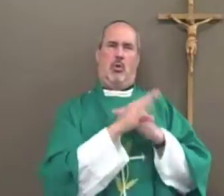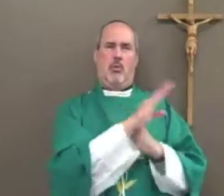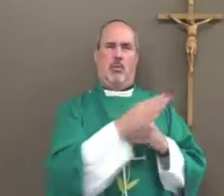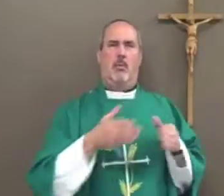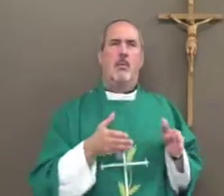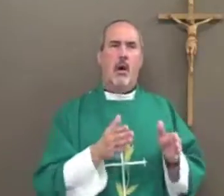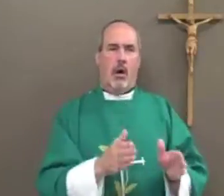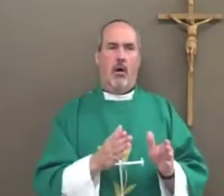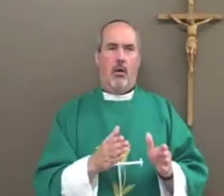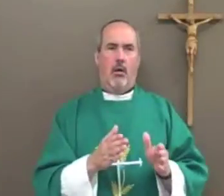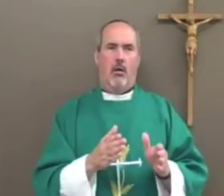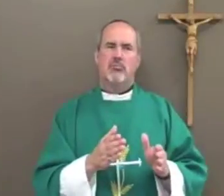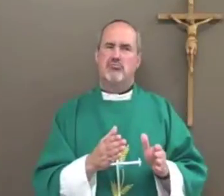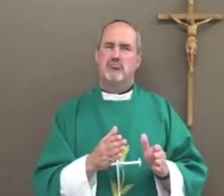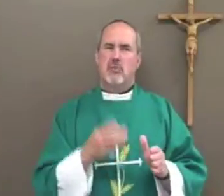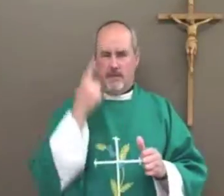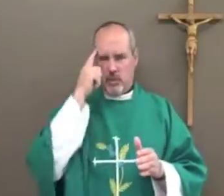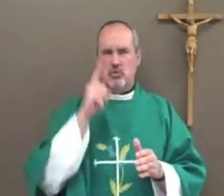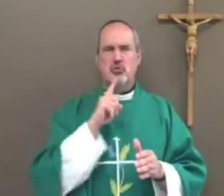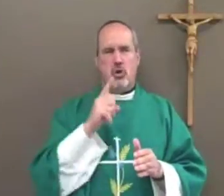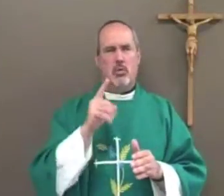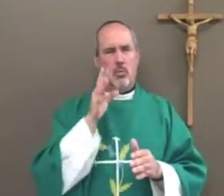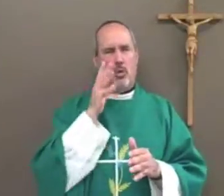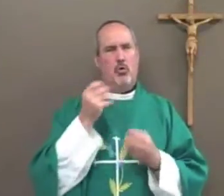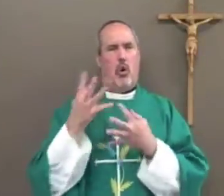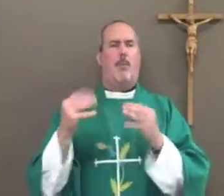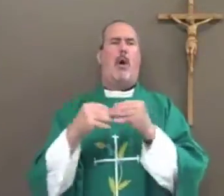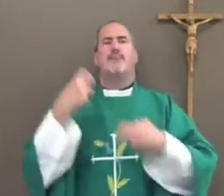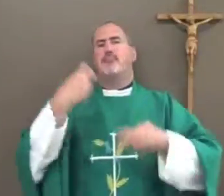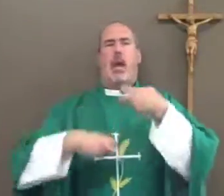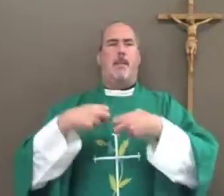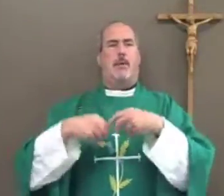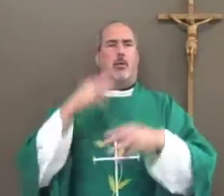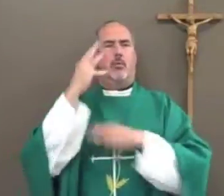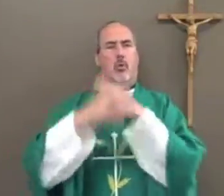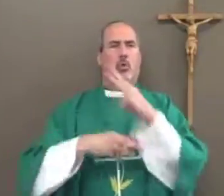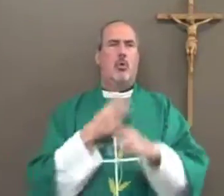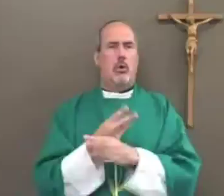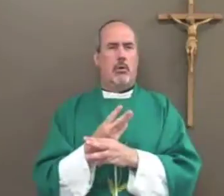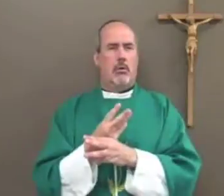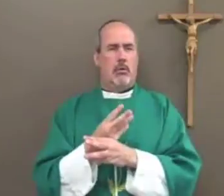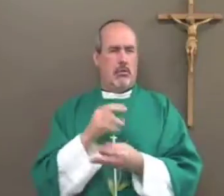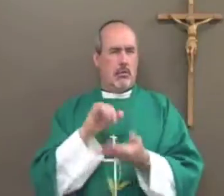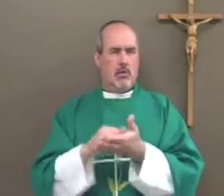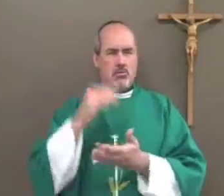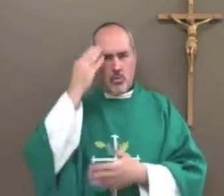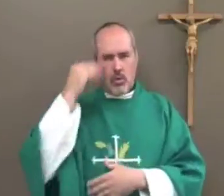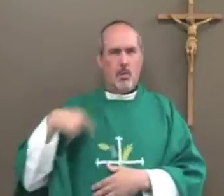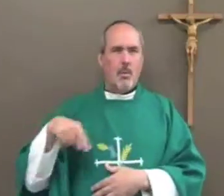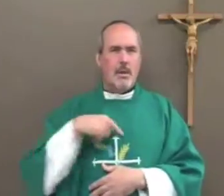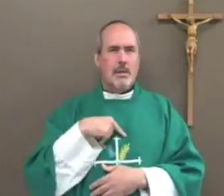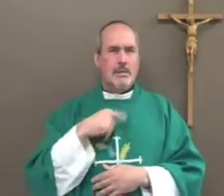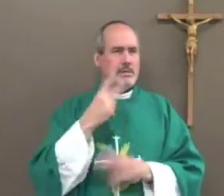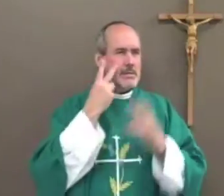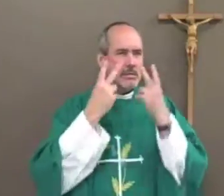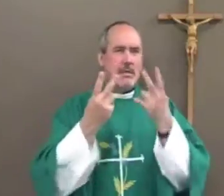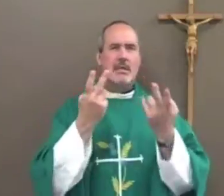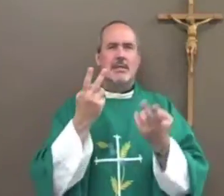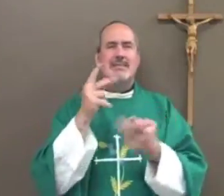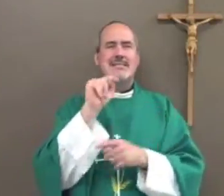If we followed the ways of the world, then for sure we would be causing many more problems to erupt in the